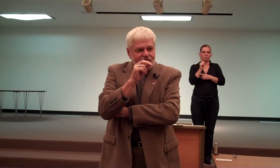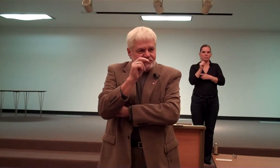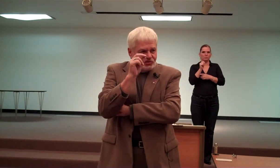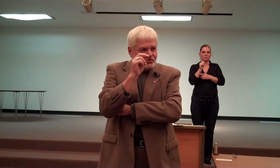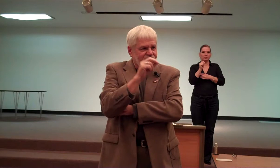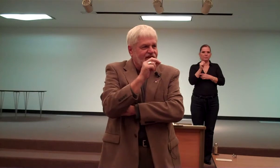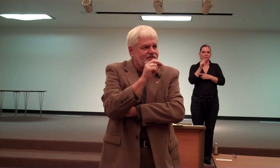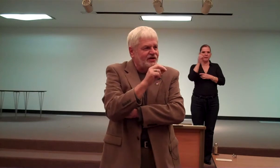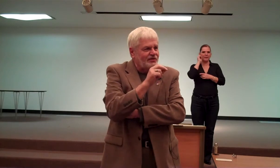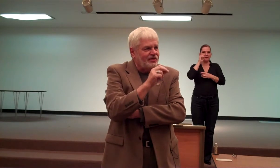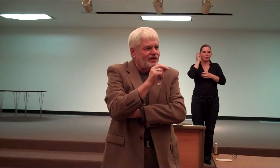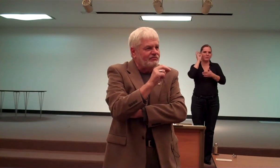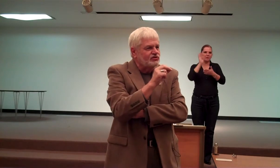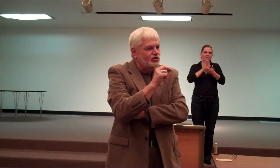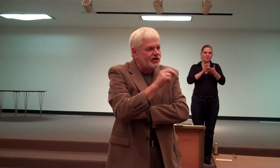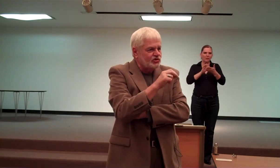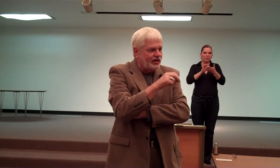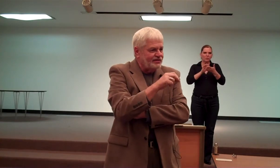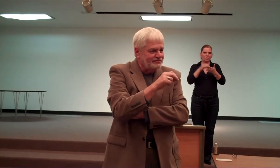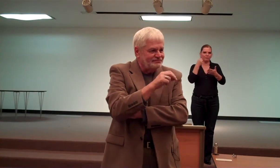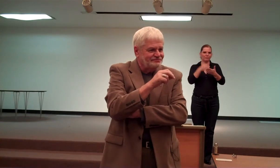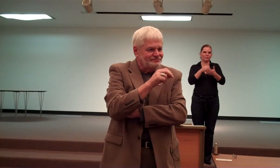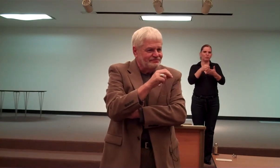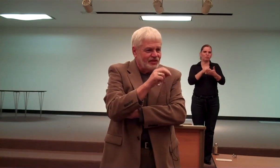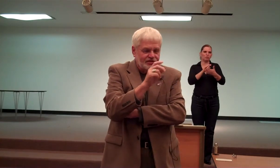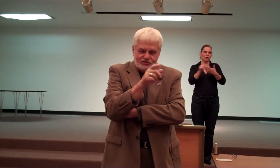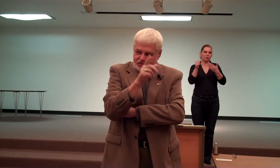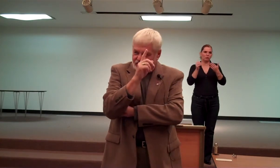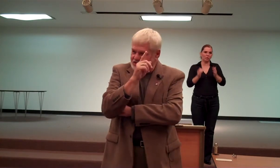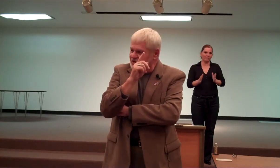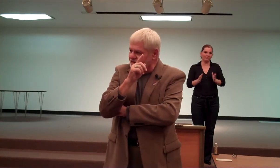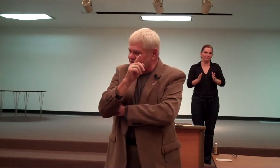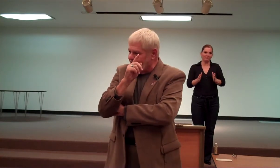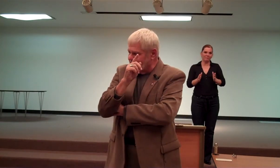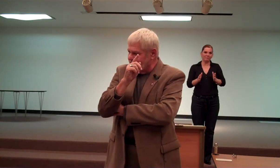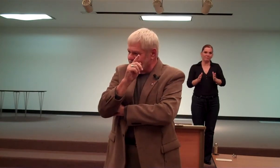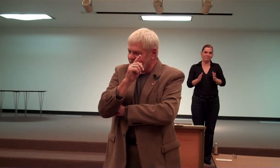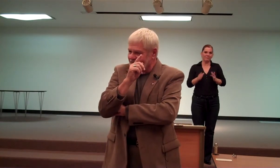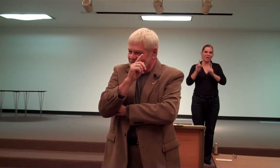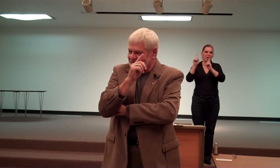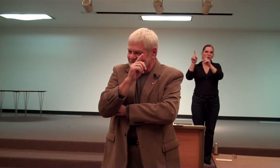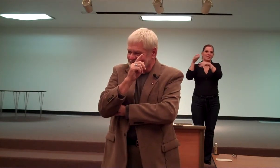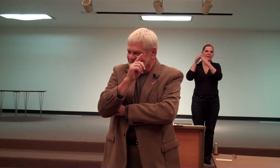Albert Gallatin was the Secretary of the Treasury. So it goes to his house.